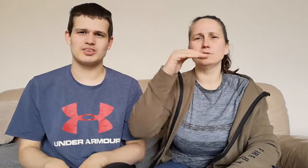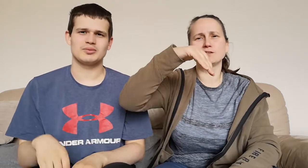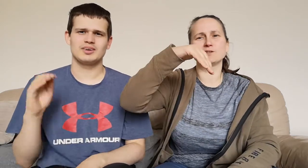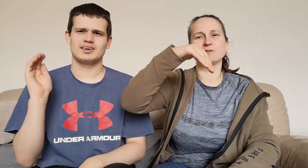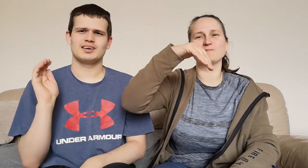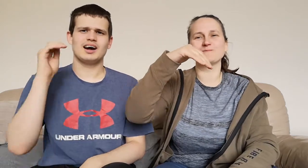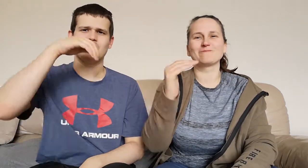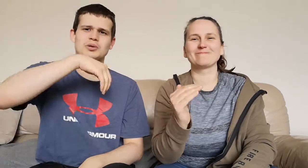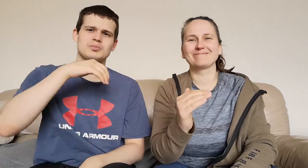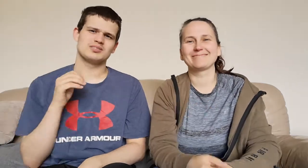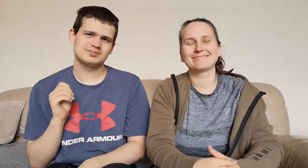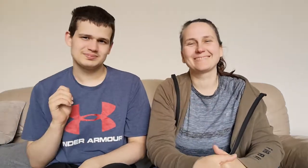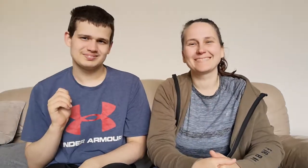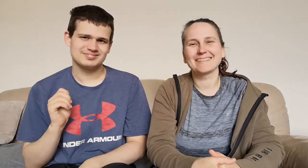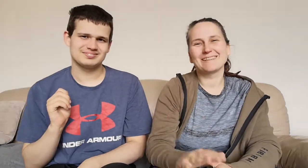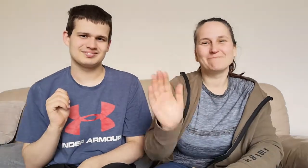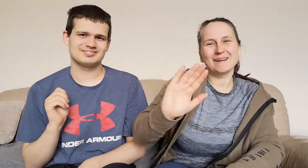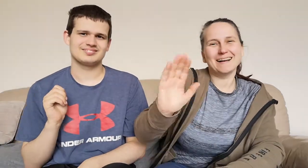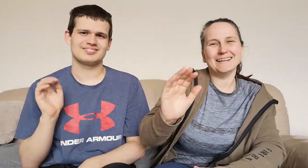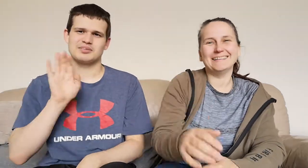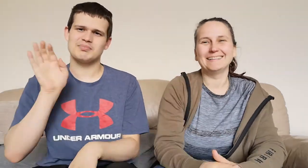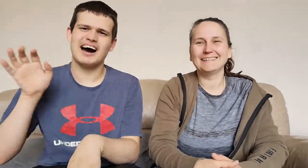use this one. Home. Bye. Bye.